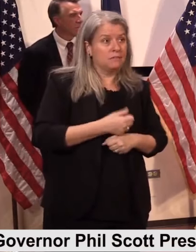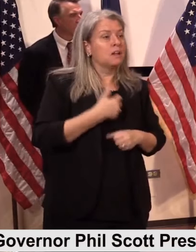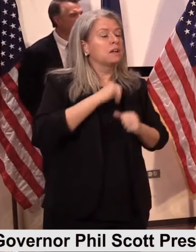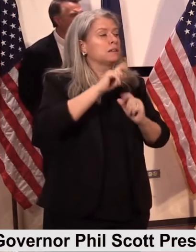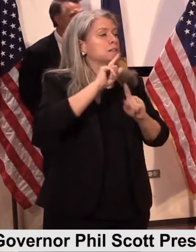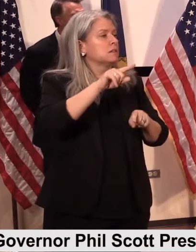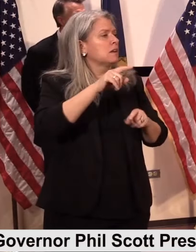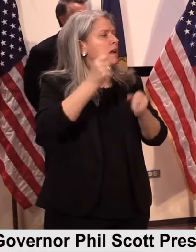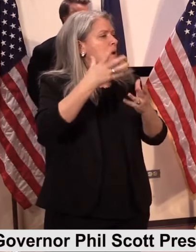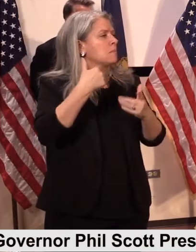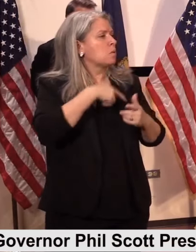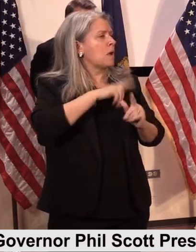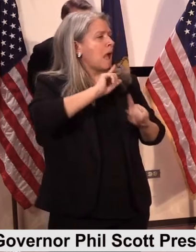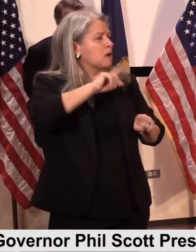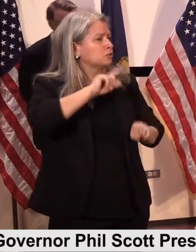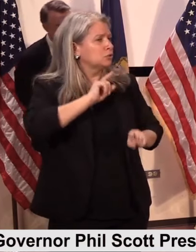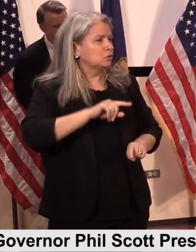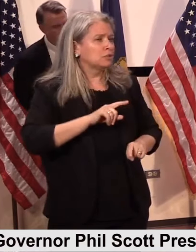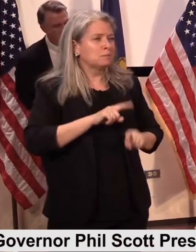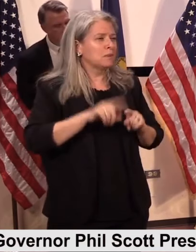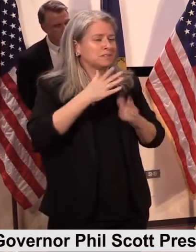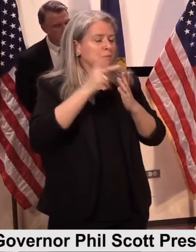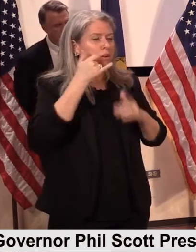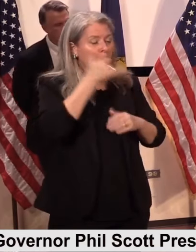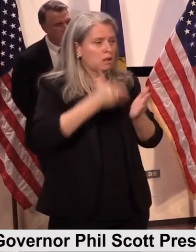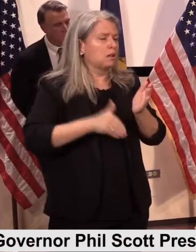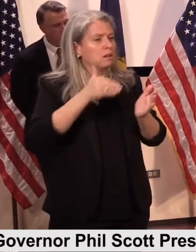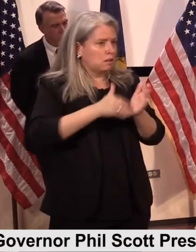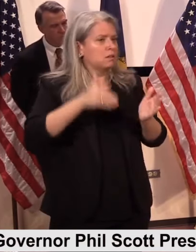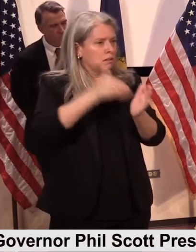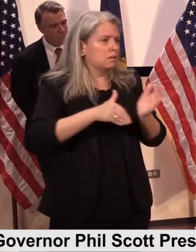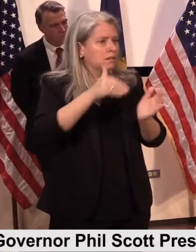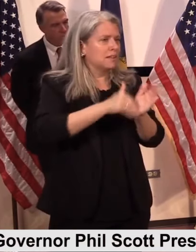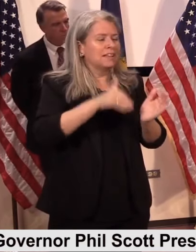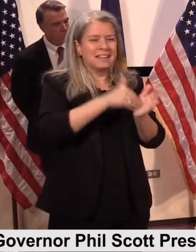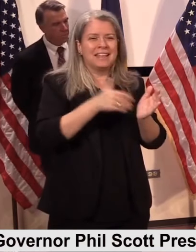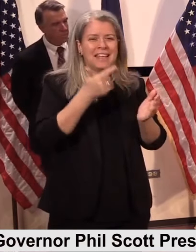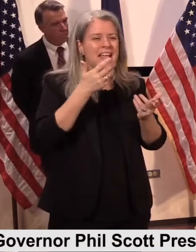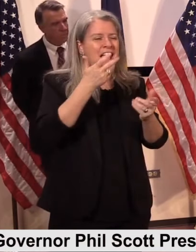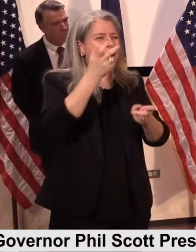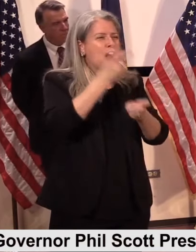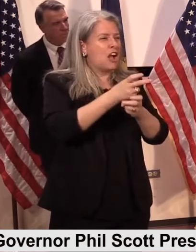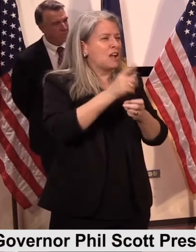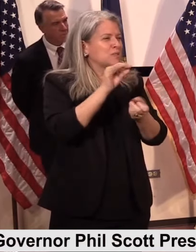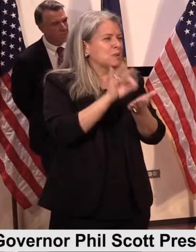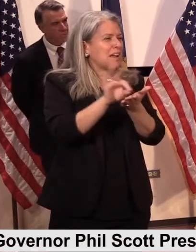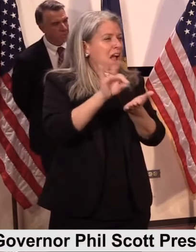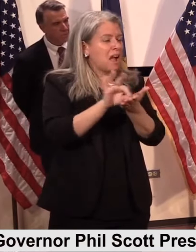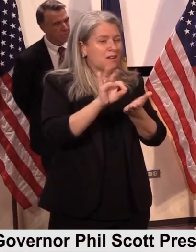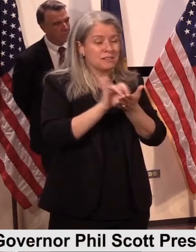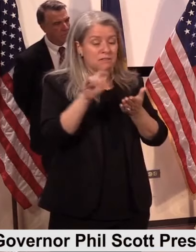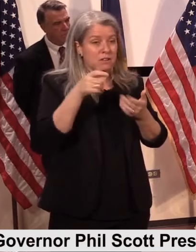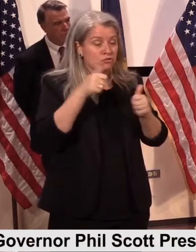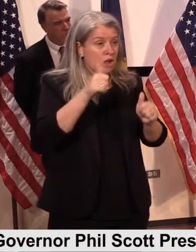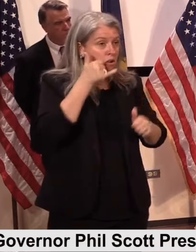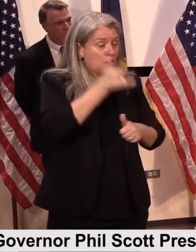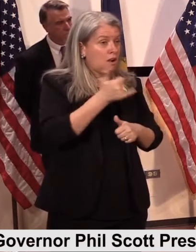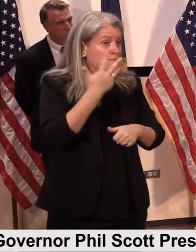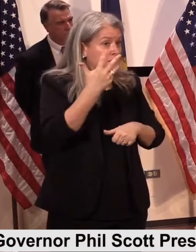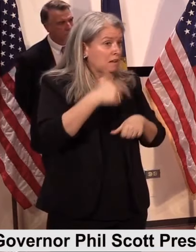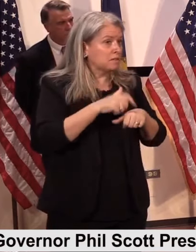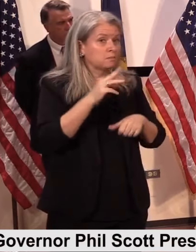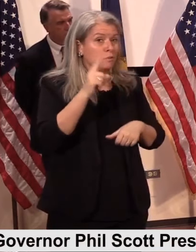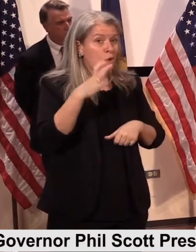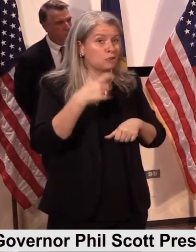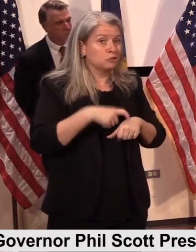but many people are trying over and over and over again, and there's no way to know whether someone tried 5 times or 100 times